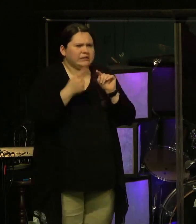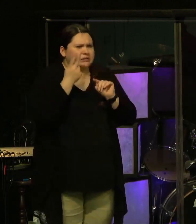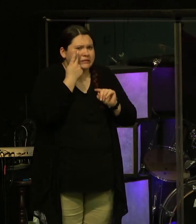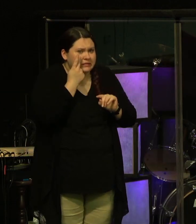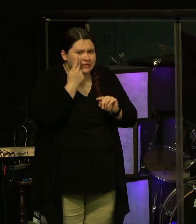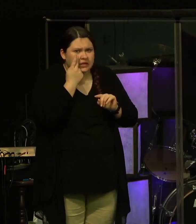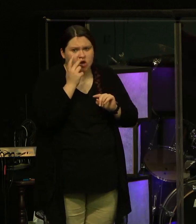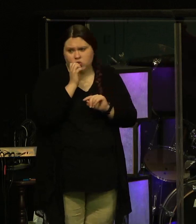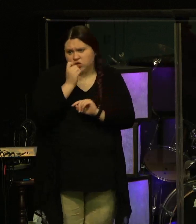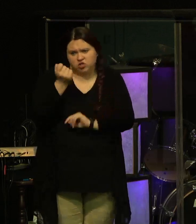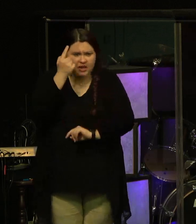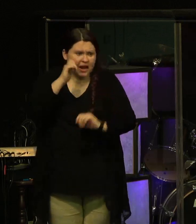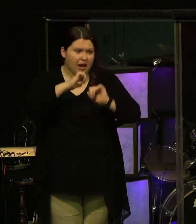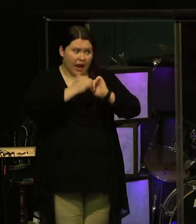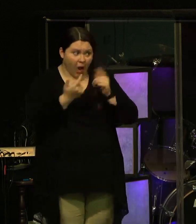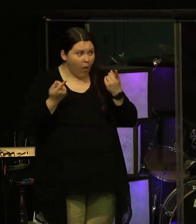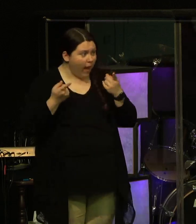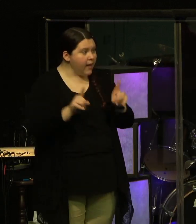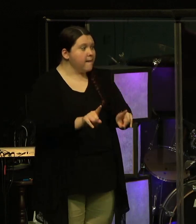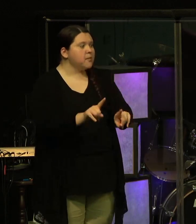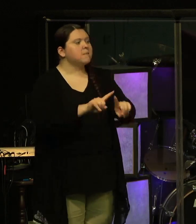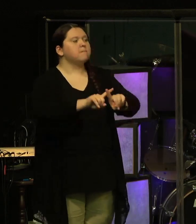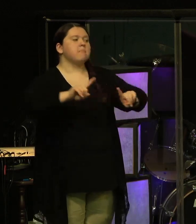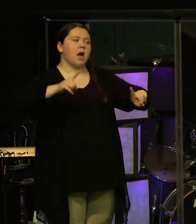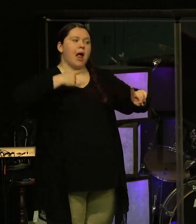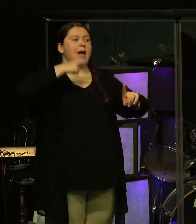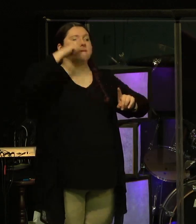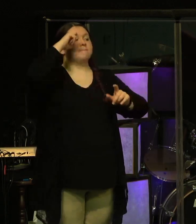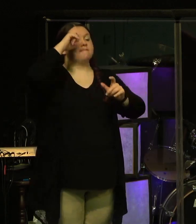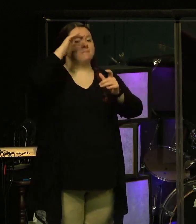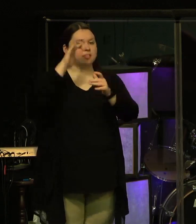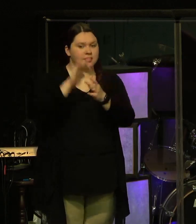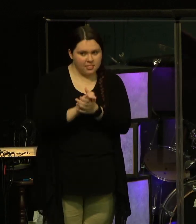evidence of it right now, I still believe it. Amen?